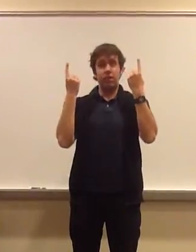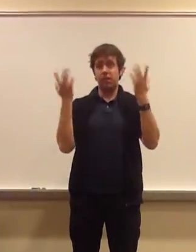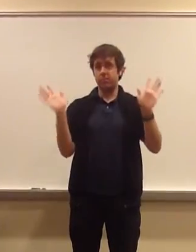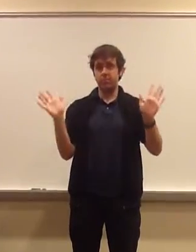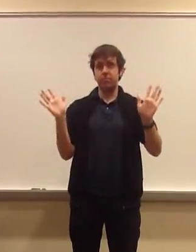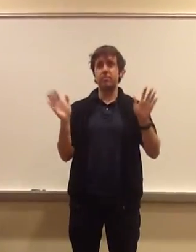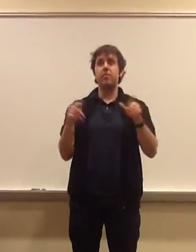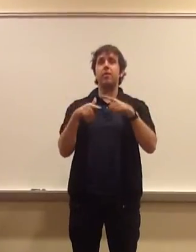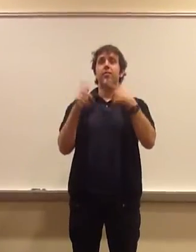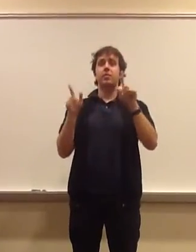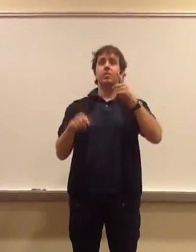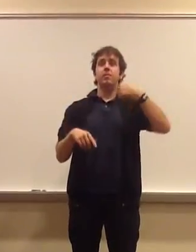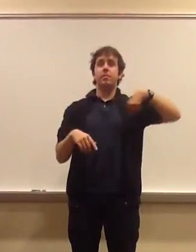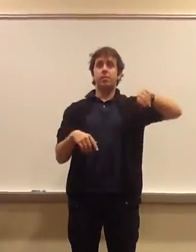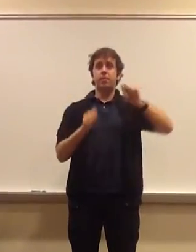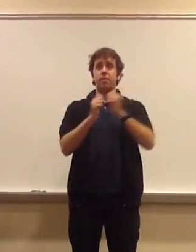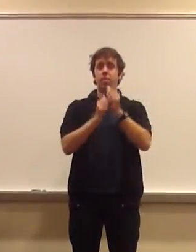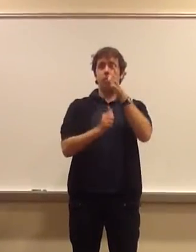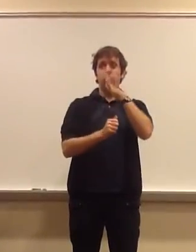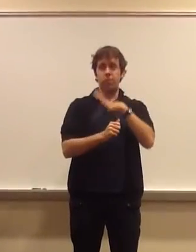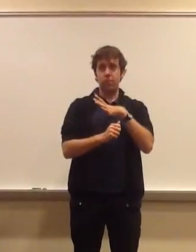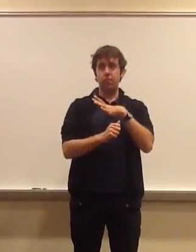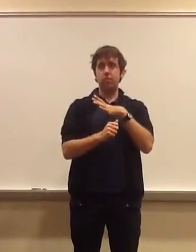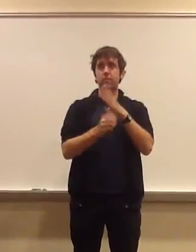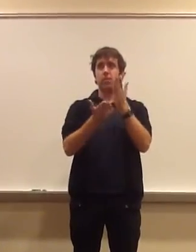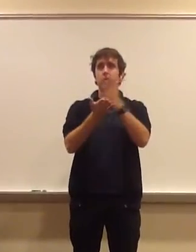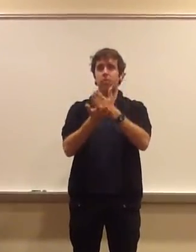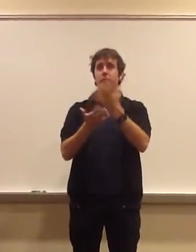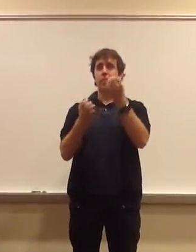I couldn't understand what was going on. I was overwhelmed.